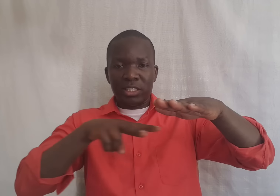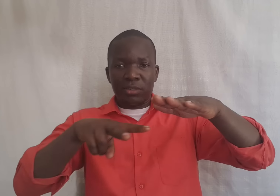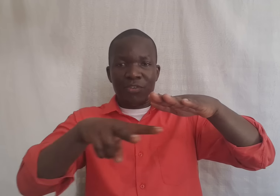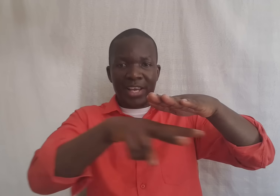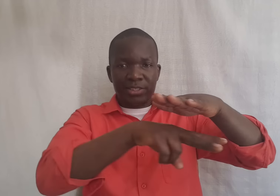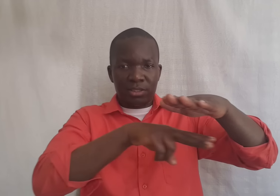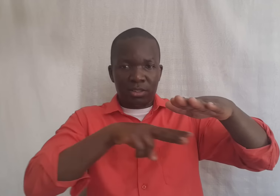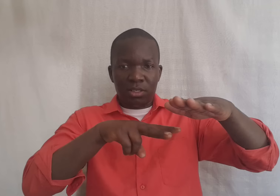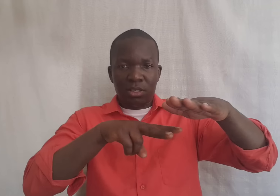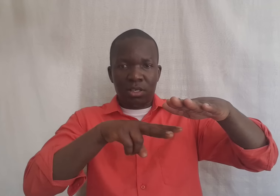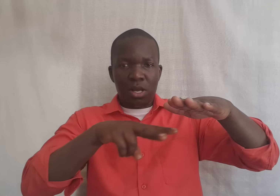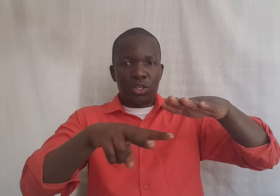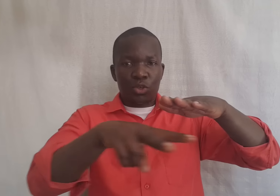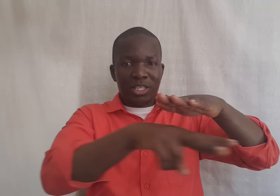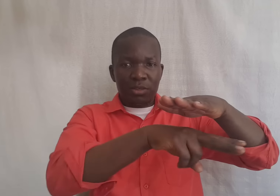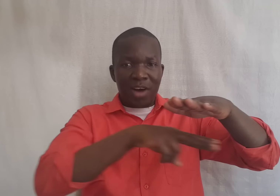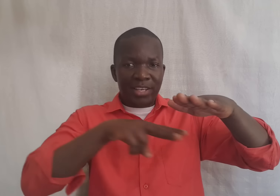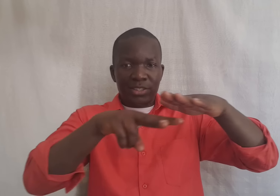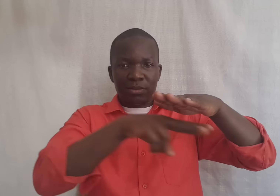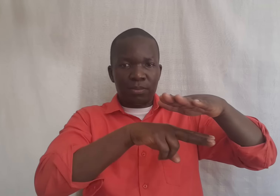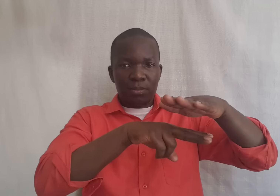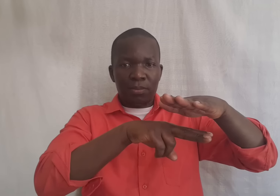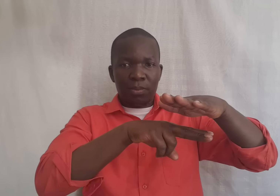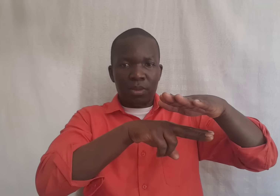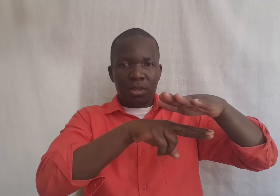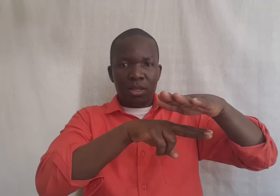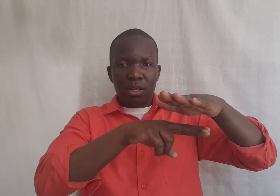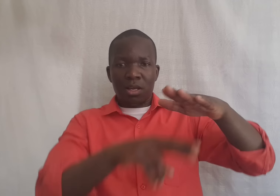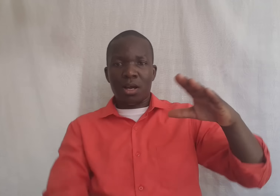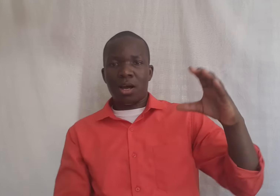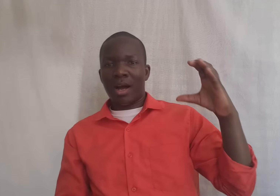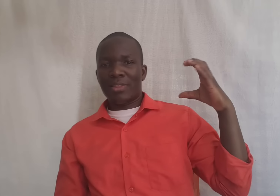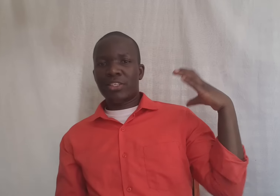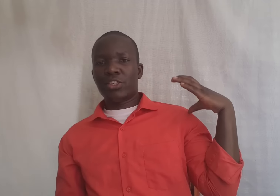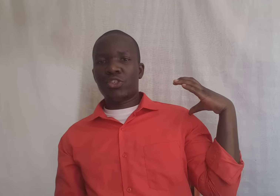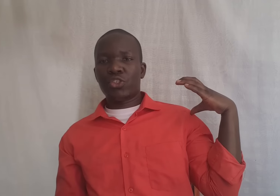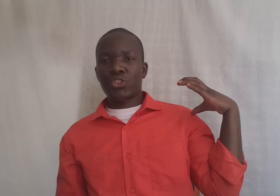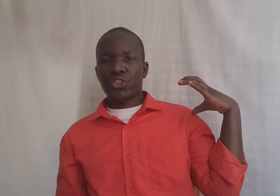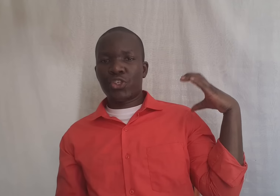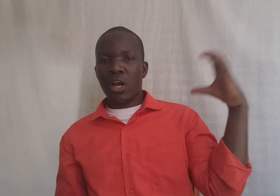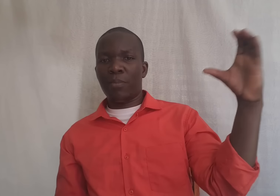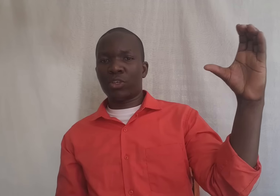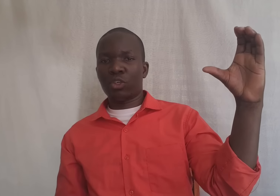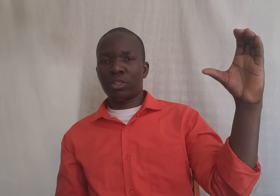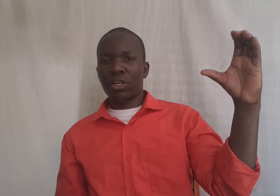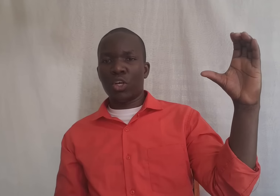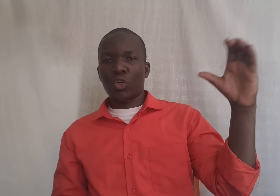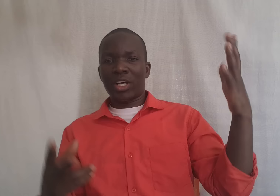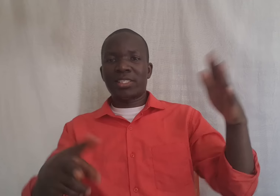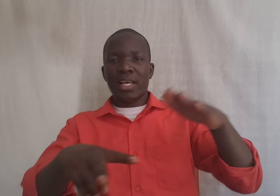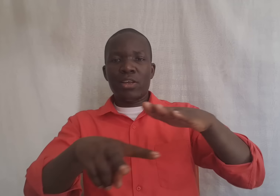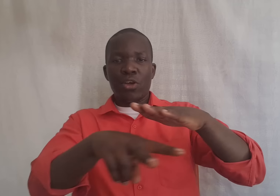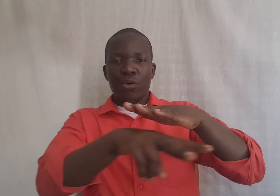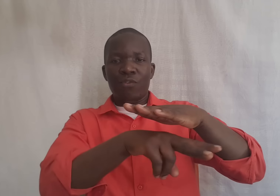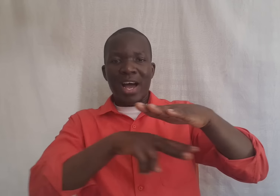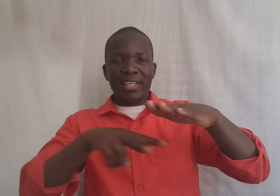is vice. So this is vice, and this is chairperson. So you can say